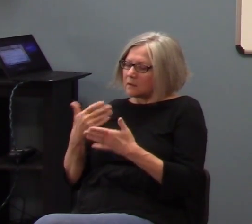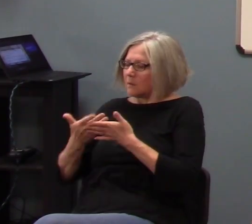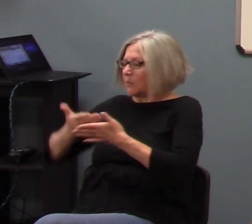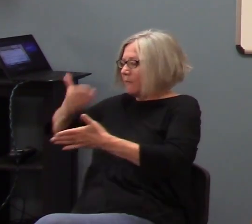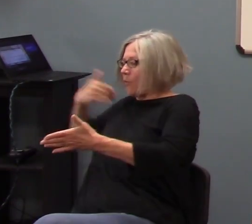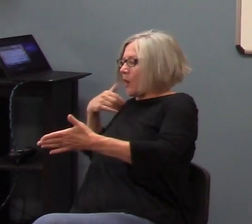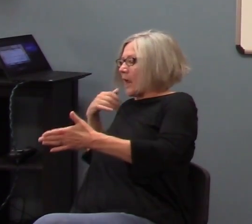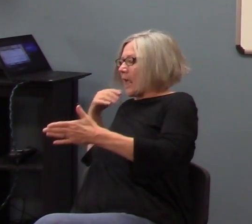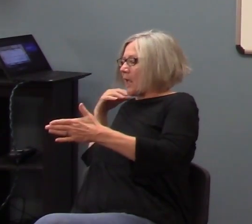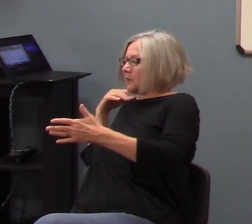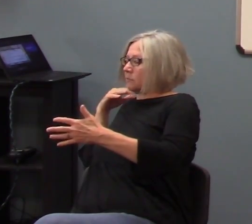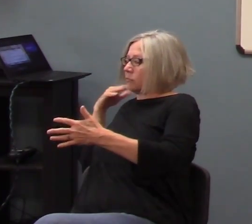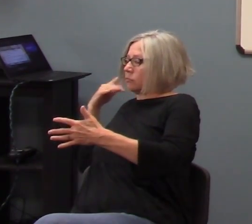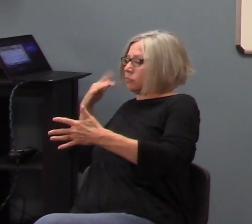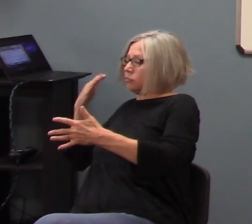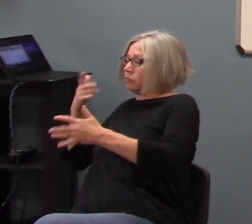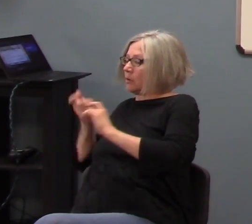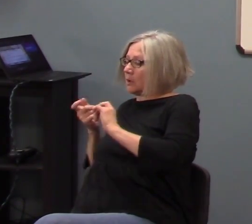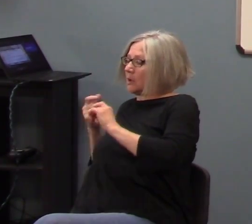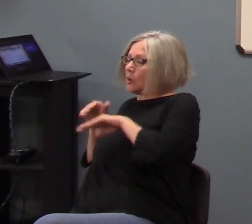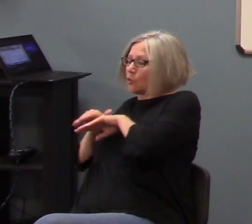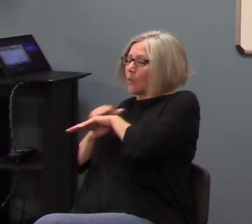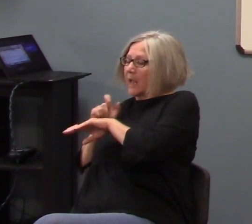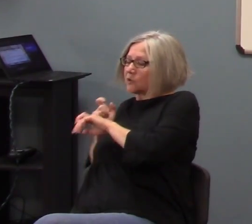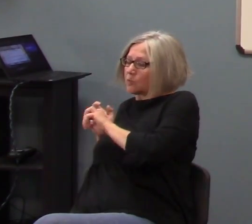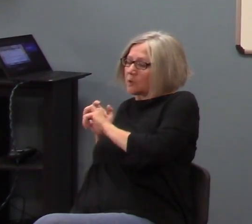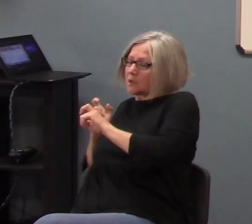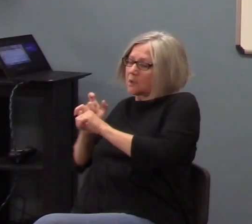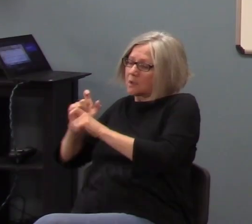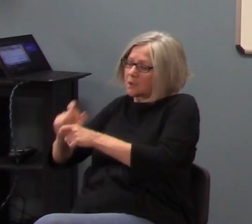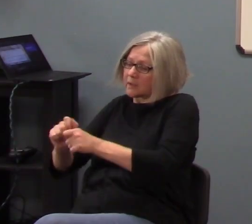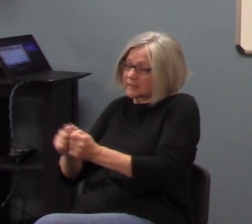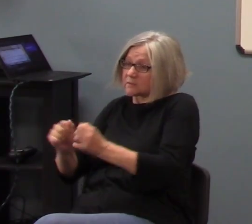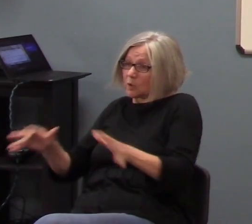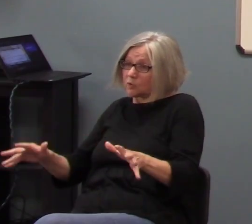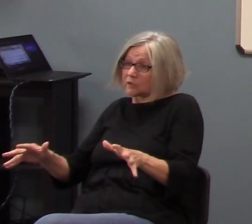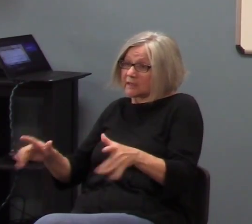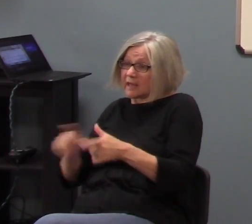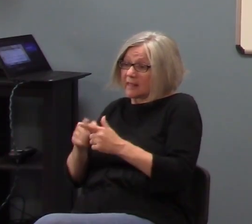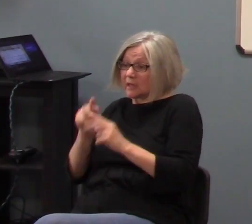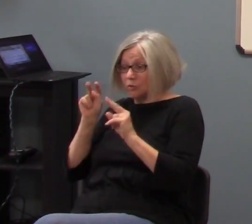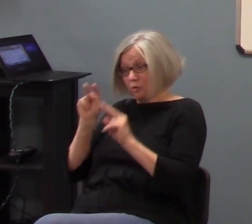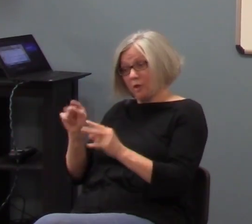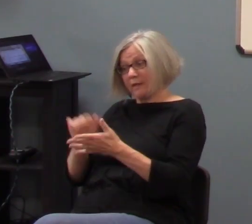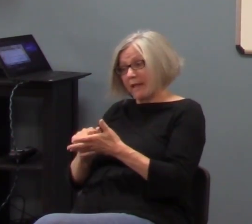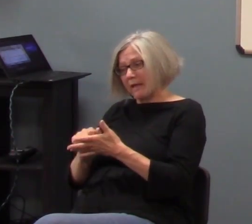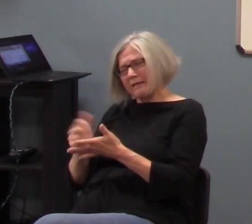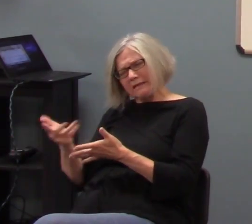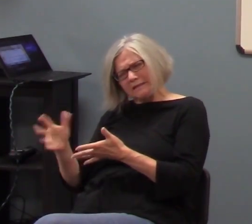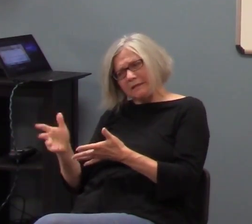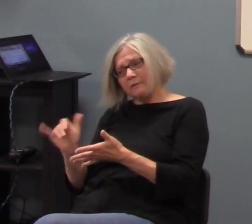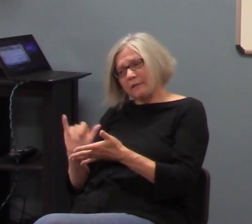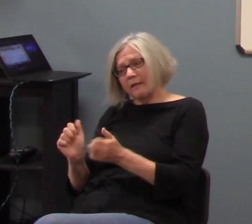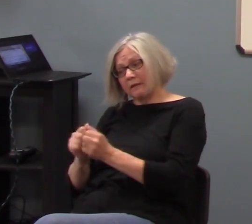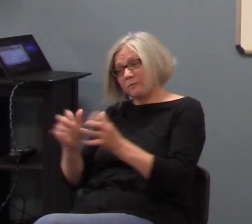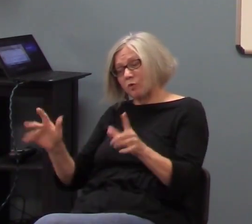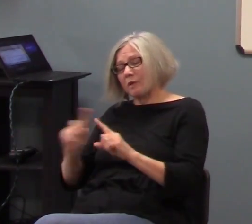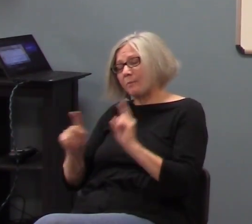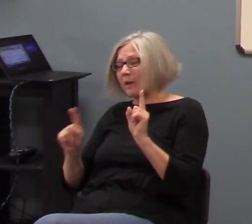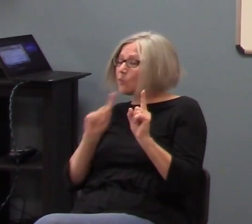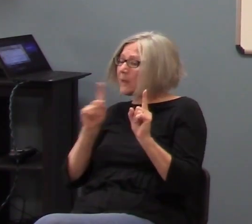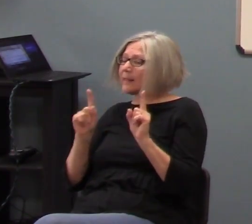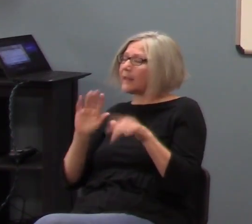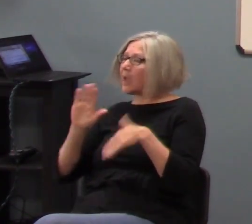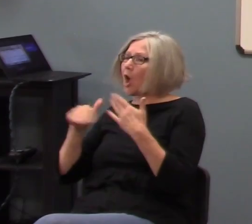gradualism going on that resulted in an explosion, and it looks like an explosion when you look at it, but it was all, it really